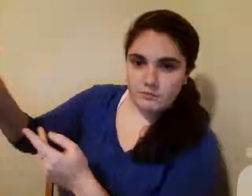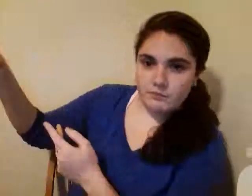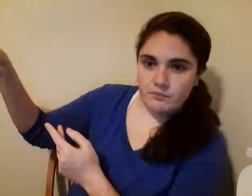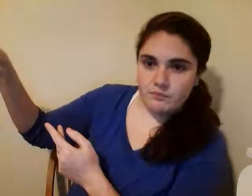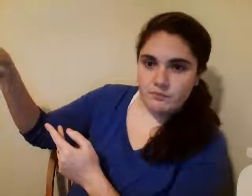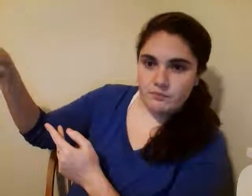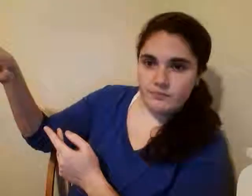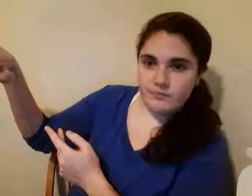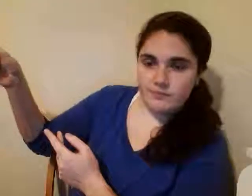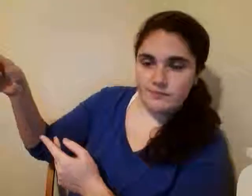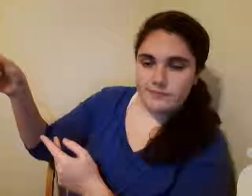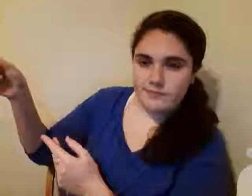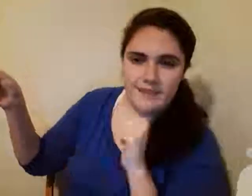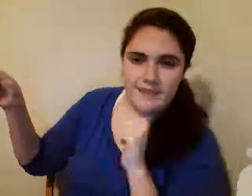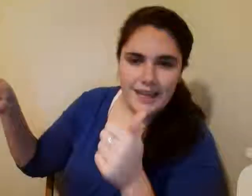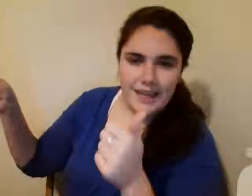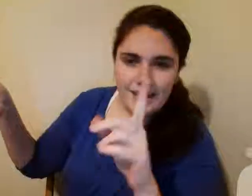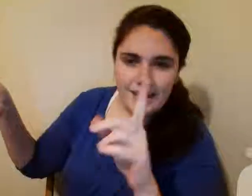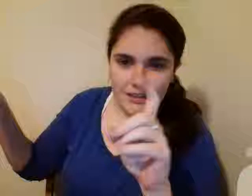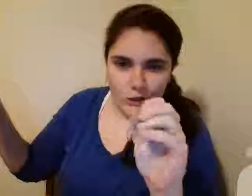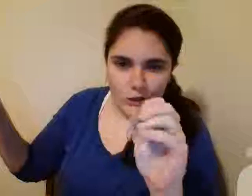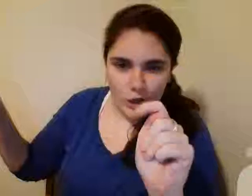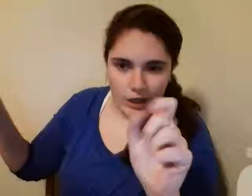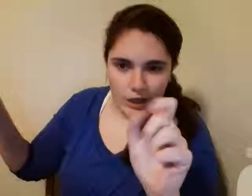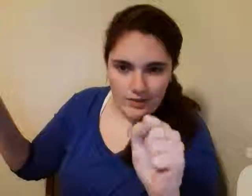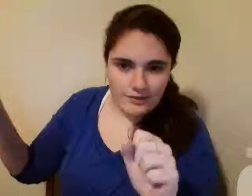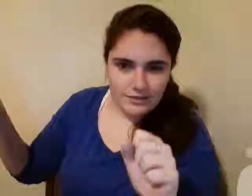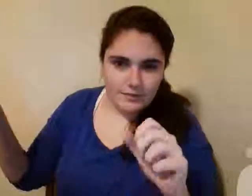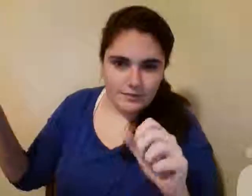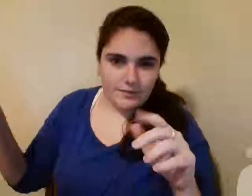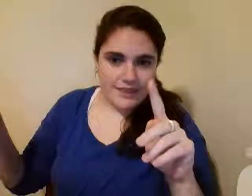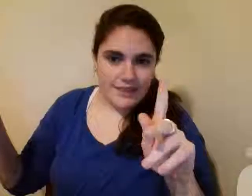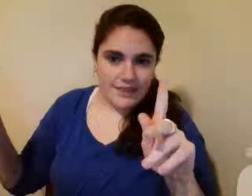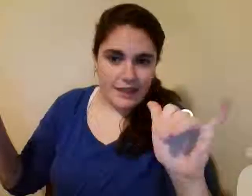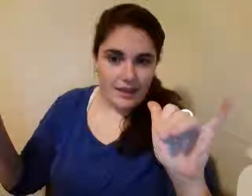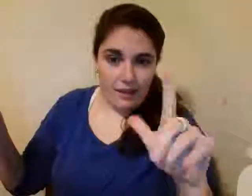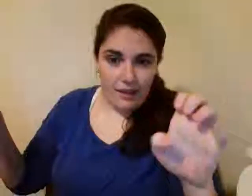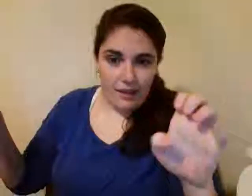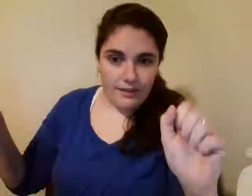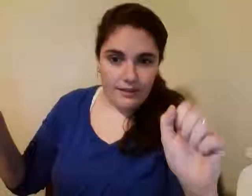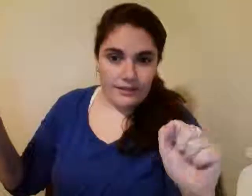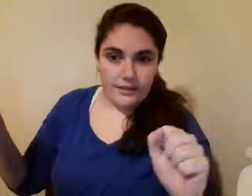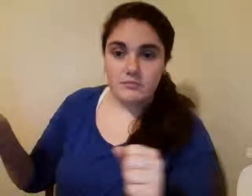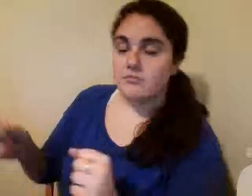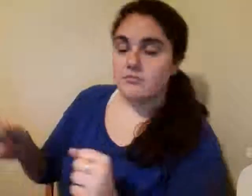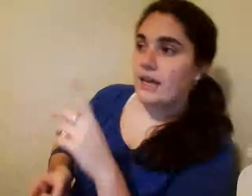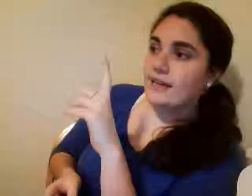called? Kyle? Decimal. Very good. I lined up my decimal so I can bring my decimal down. Now I'm going to